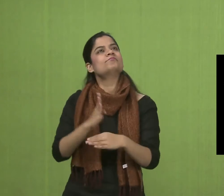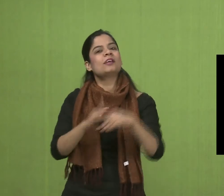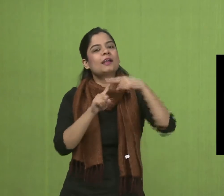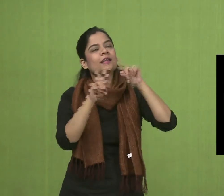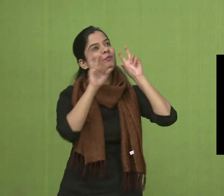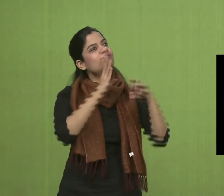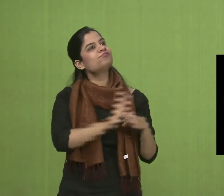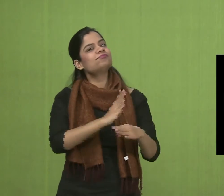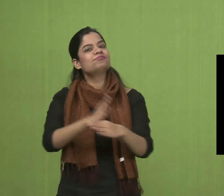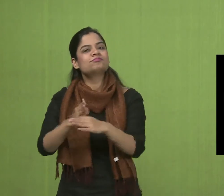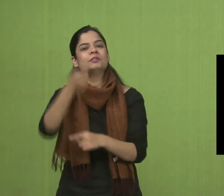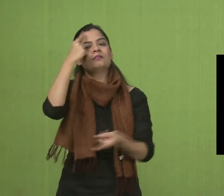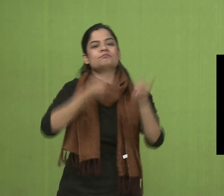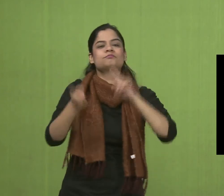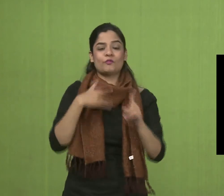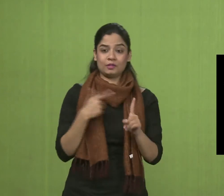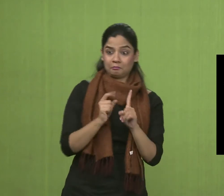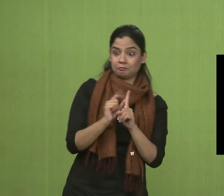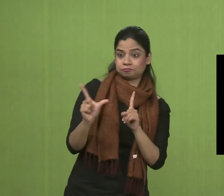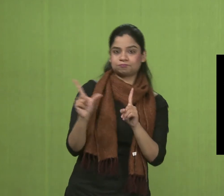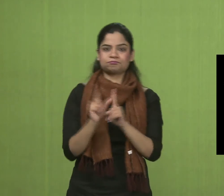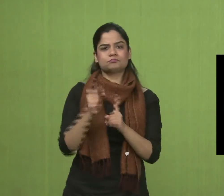your while cutting vegetables.